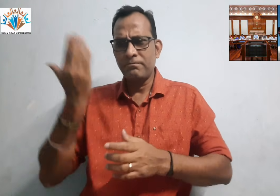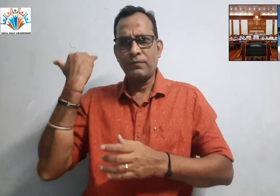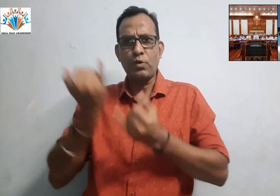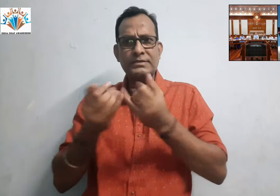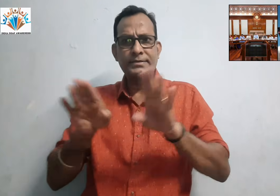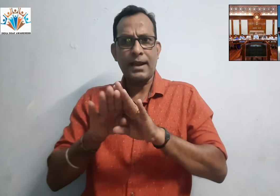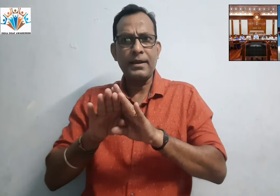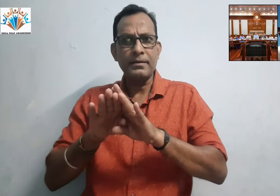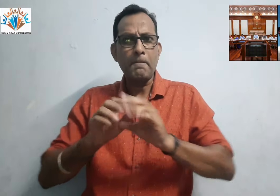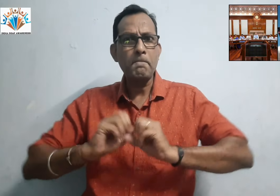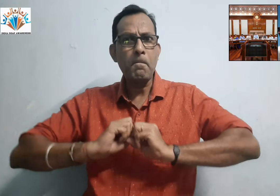proceeding